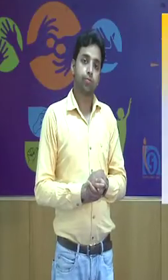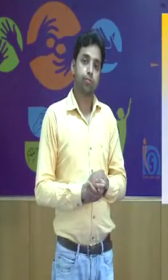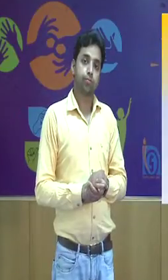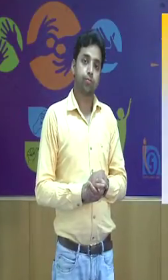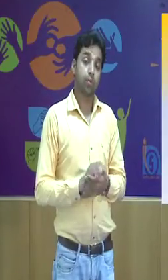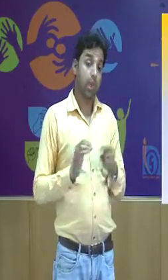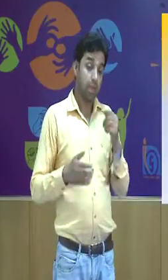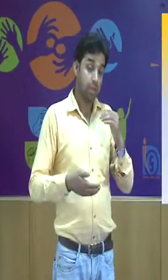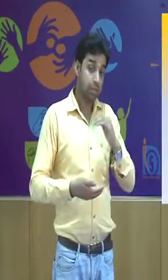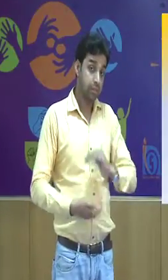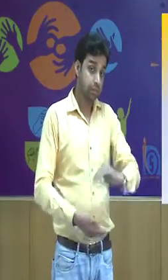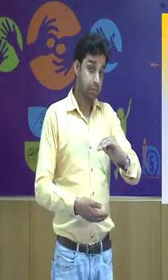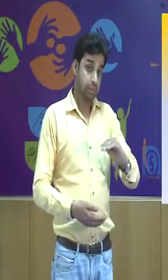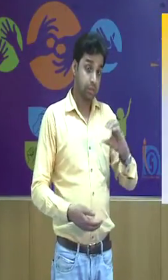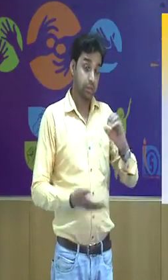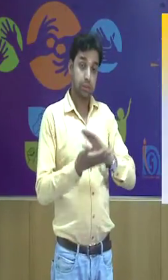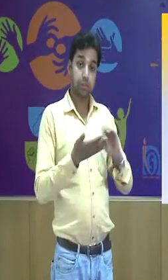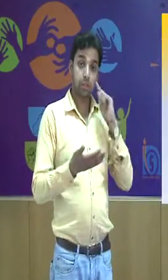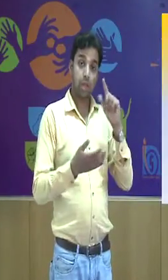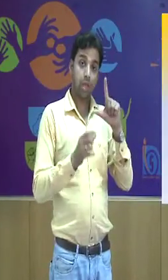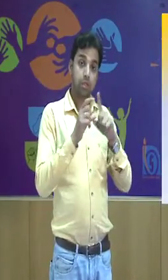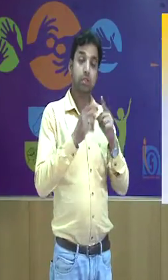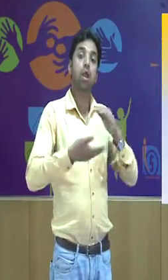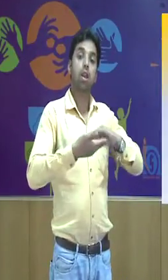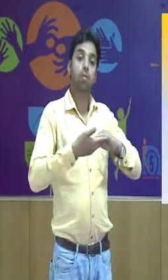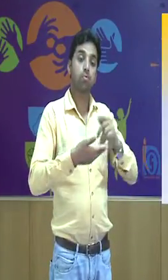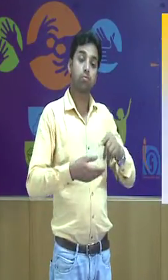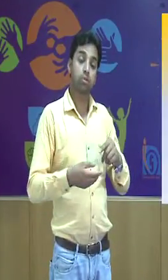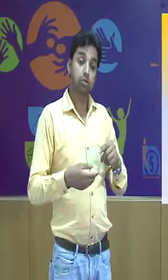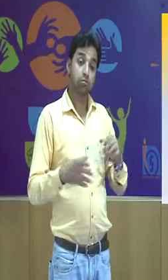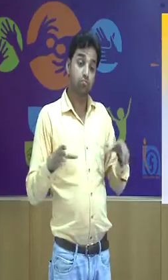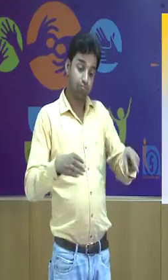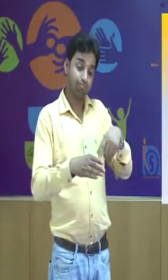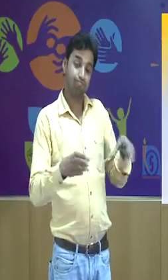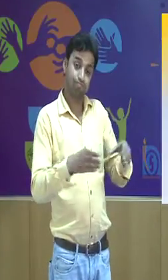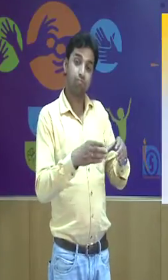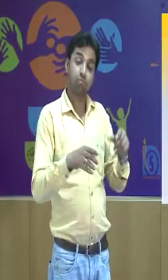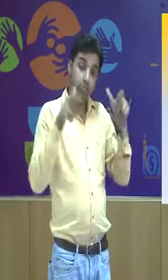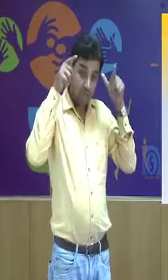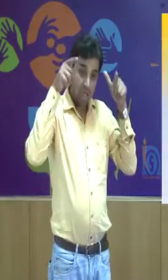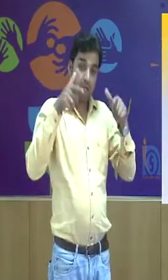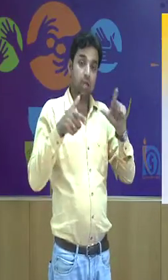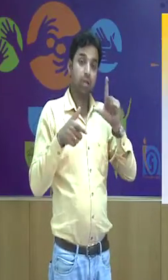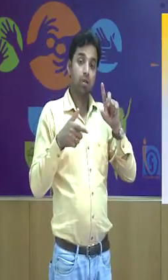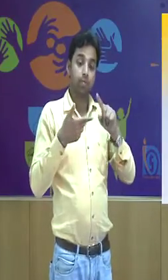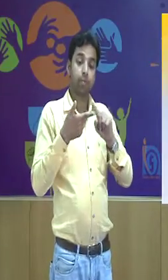And child marriage was another social evil that lowered the position of